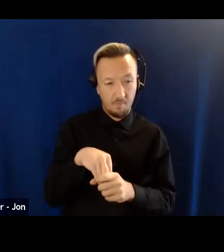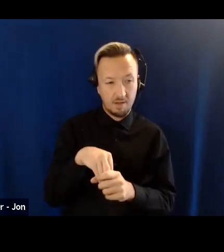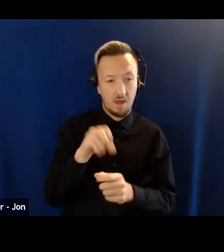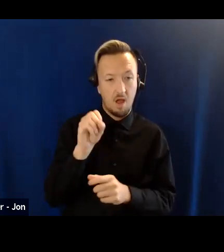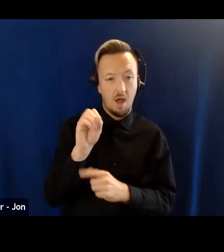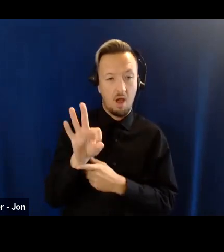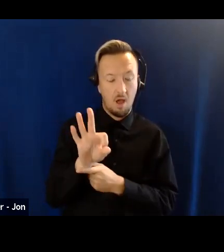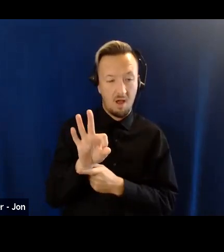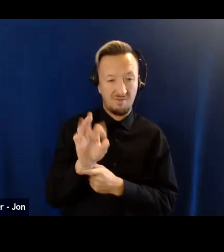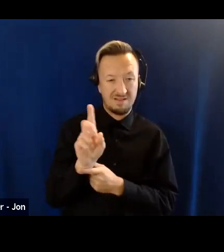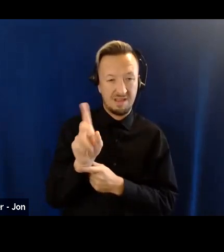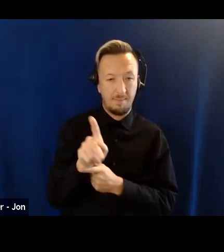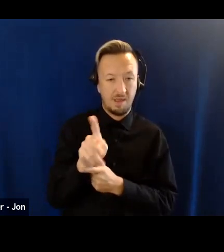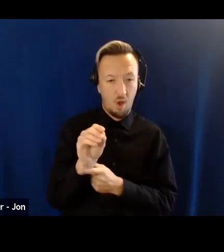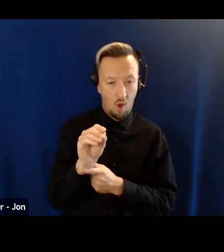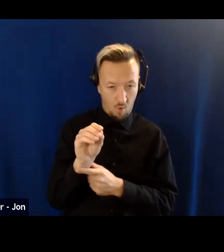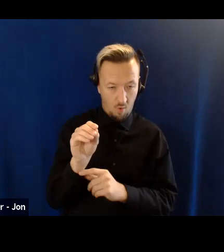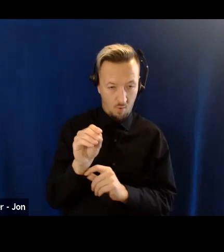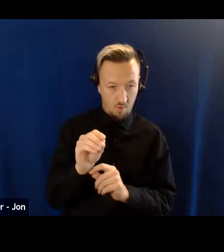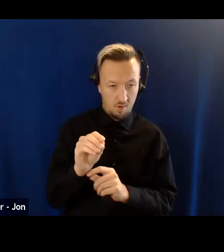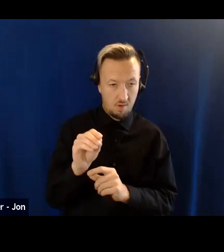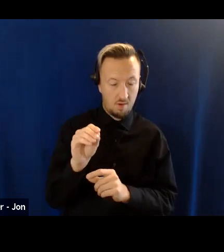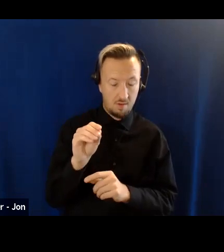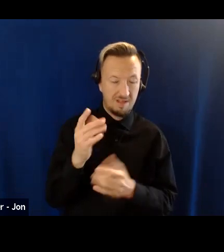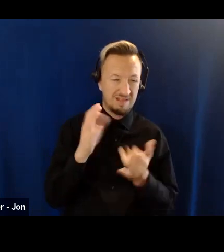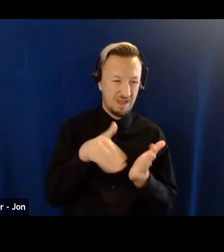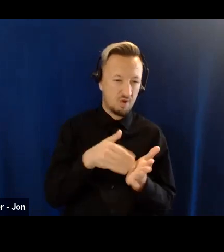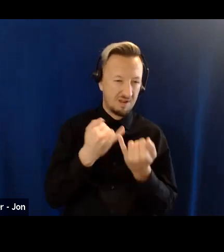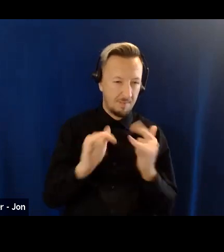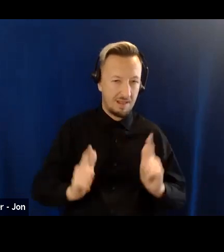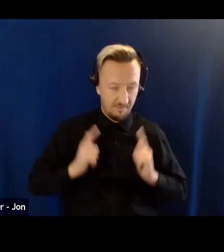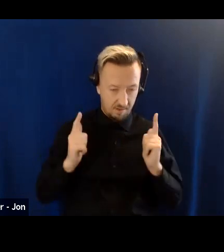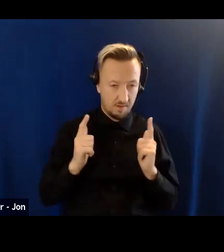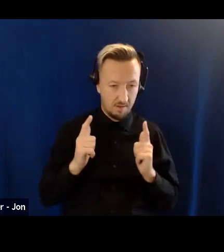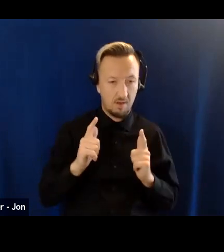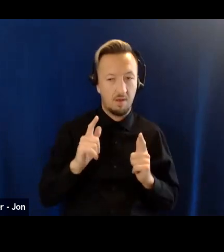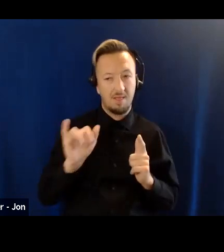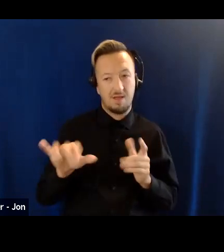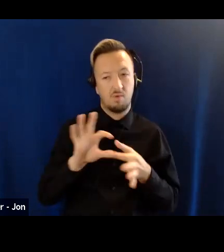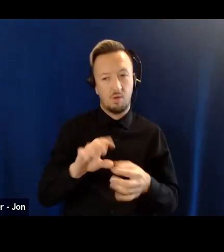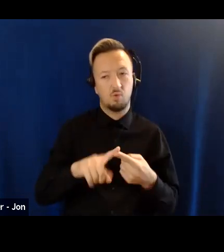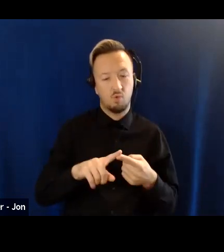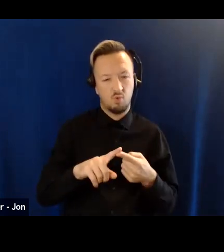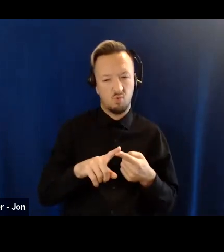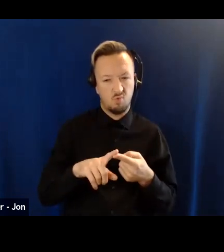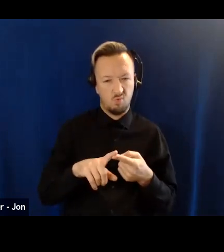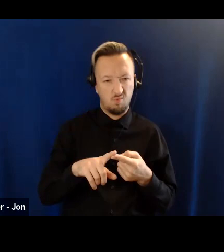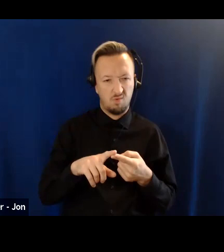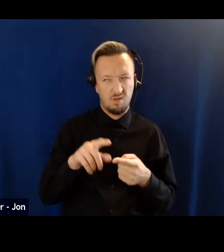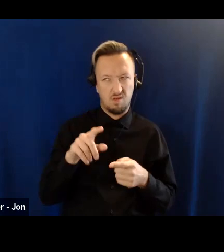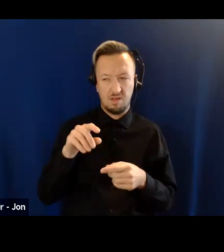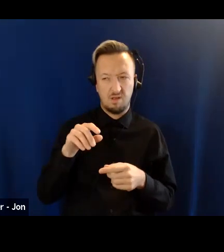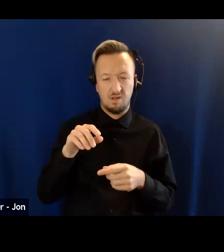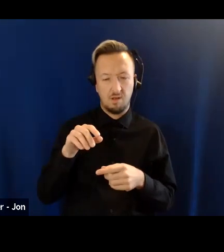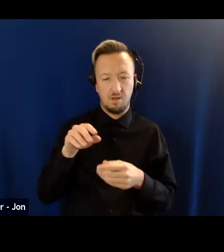a DPO, of a disabled persons organization, of a Center for Independent Living in the matters of these relocations. In